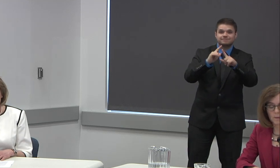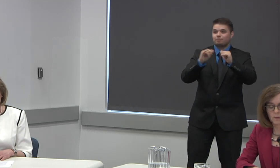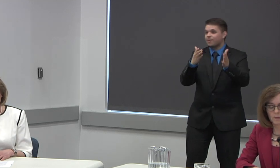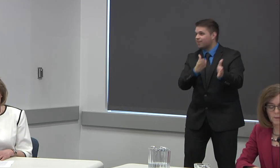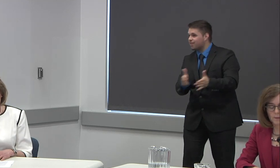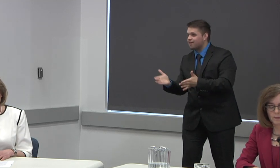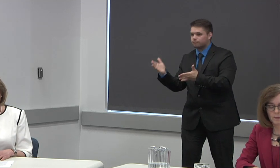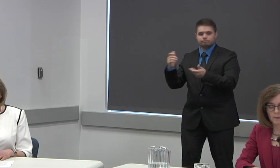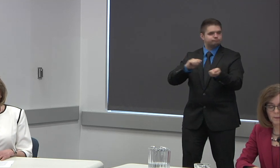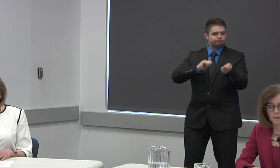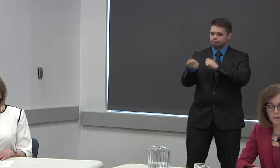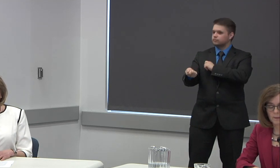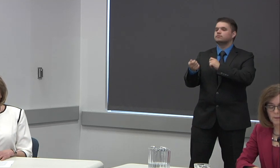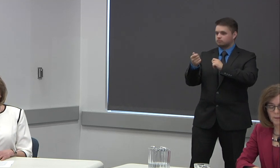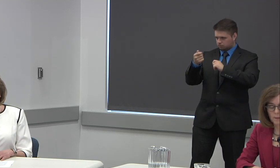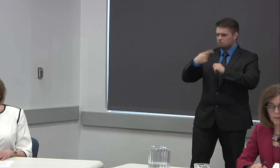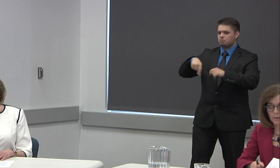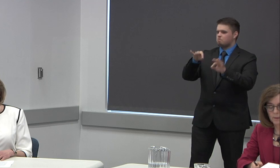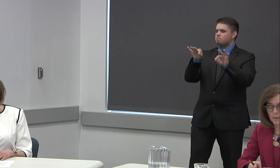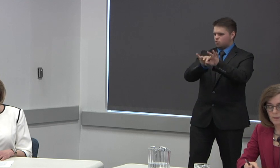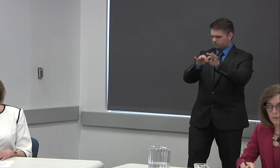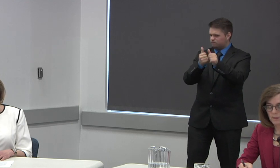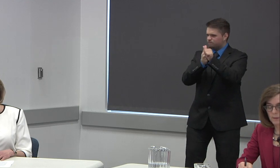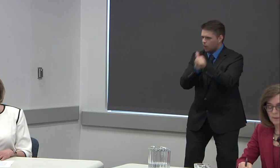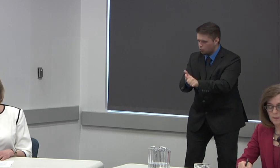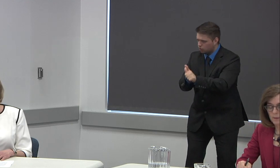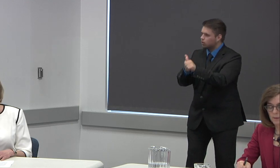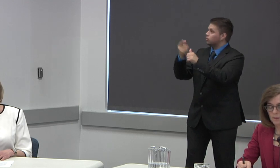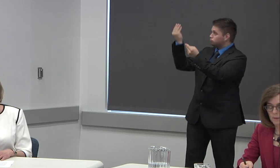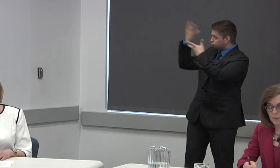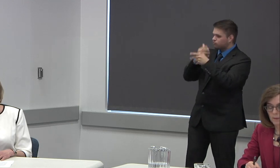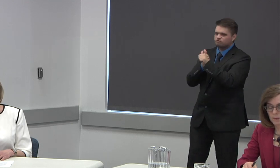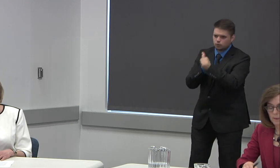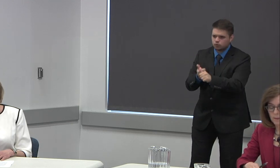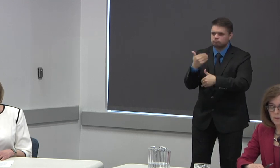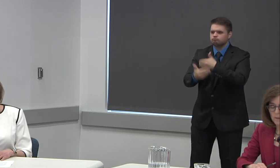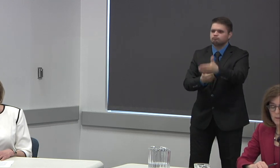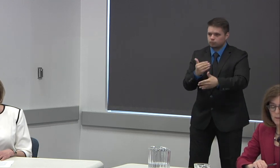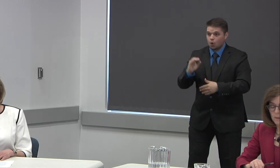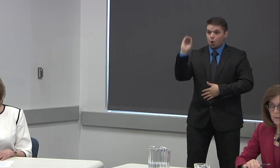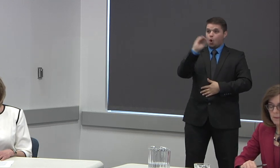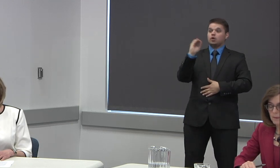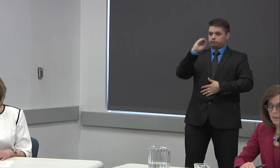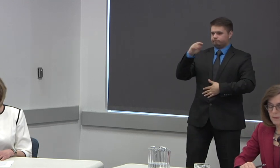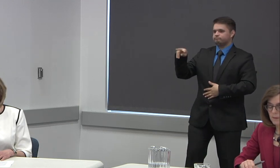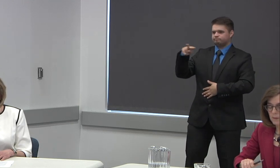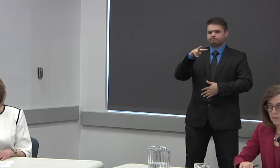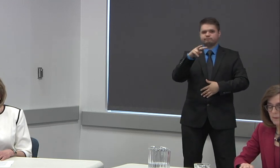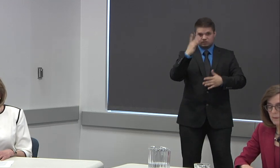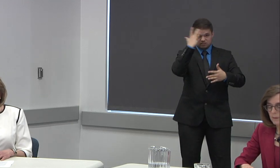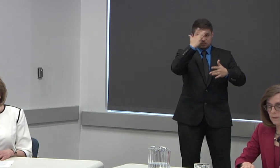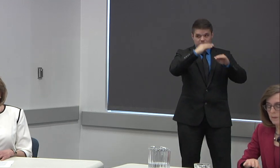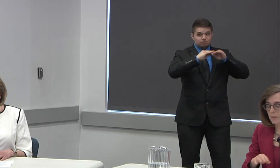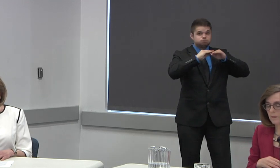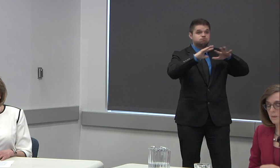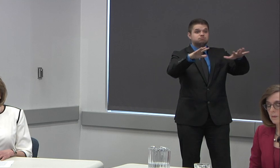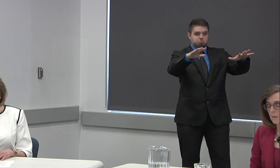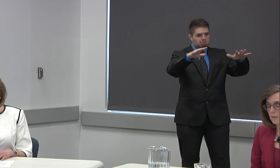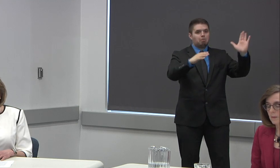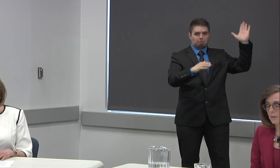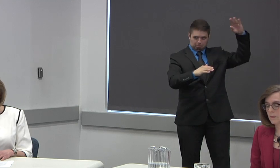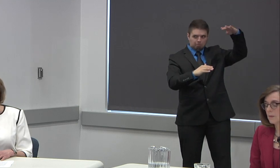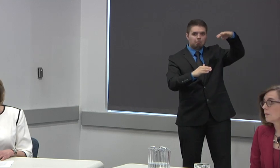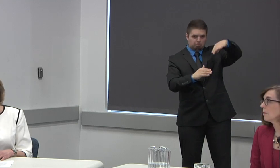did. Oregon has cut its anticipated infection rate by 70%, a truly